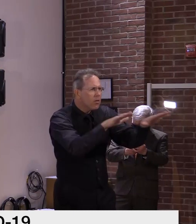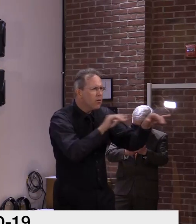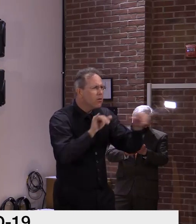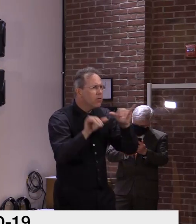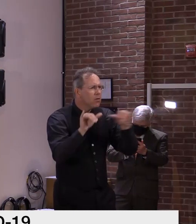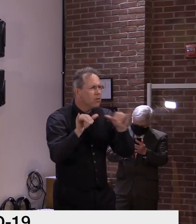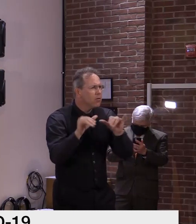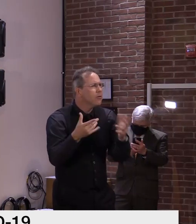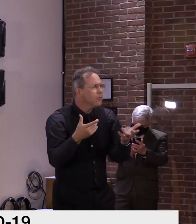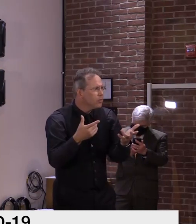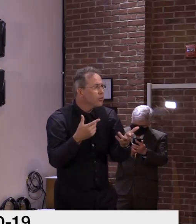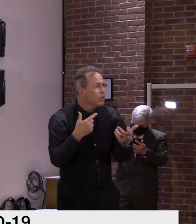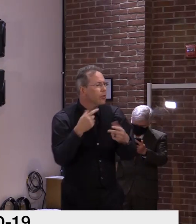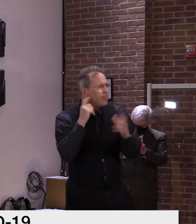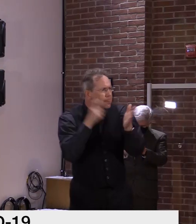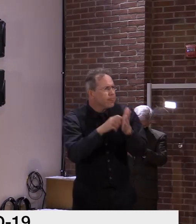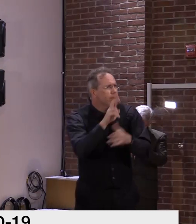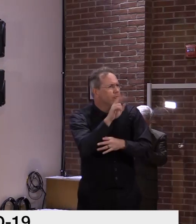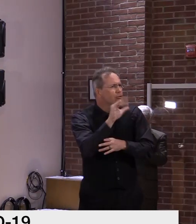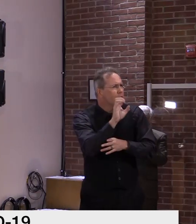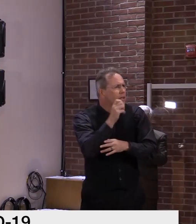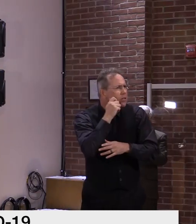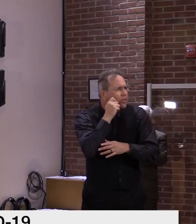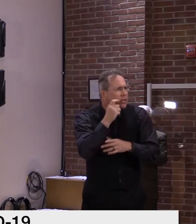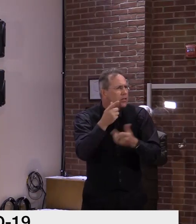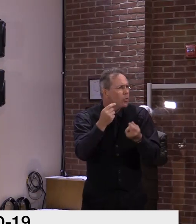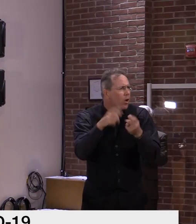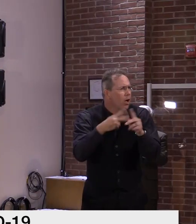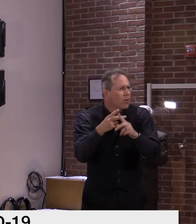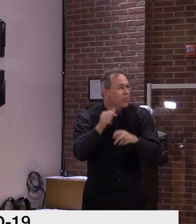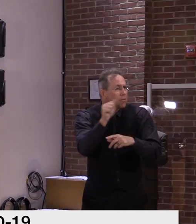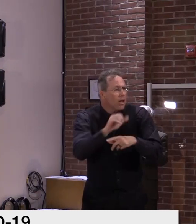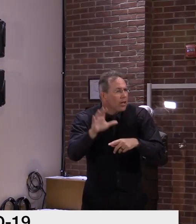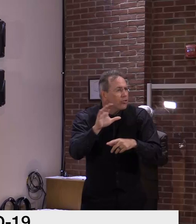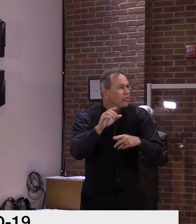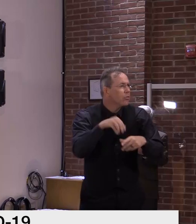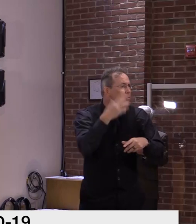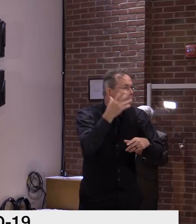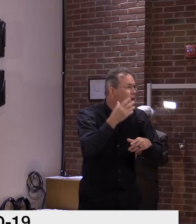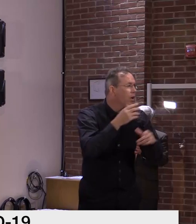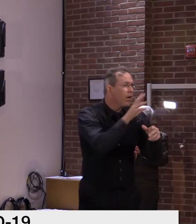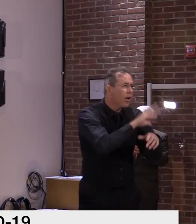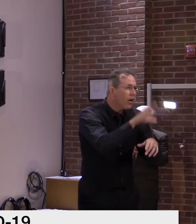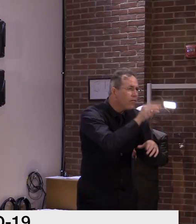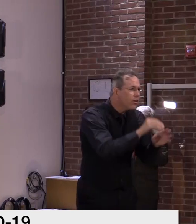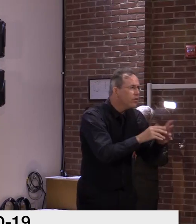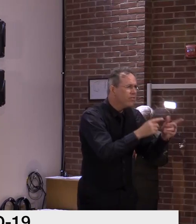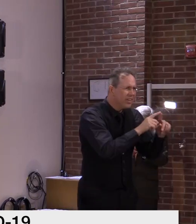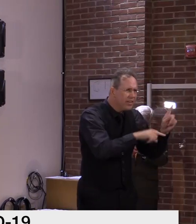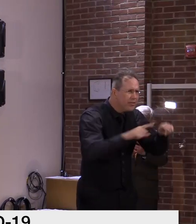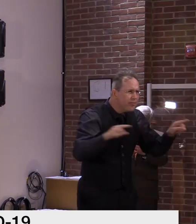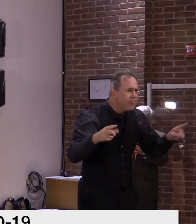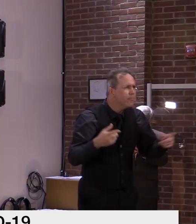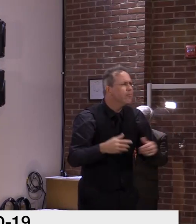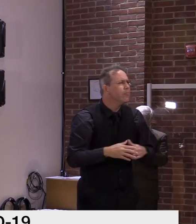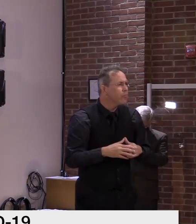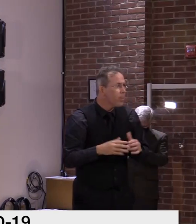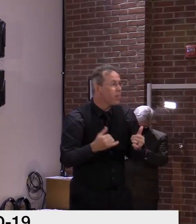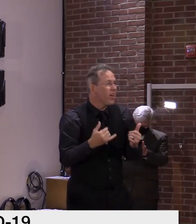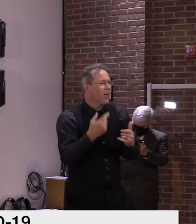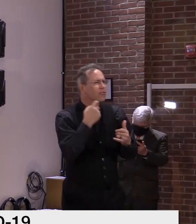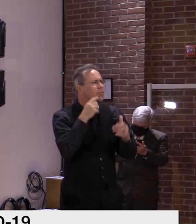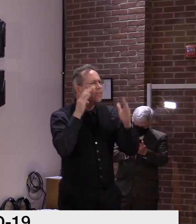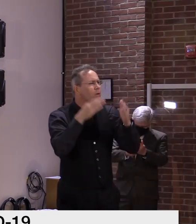race. So we've kept our eye on that. And most recently, the thing we keep an eye on the most is